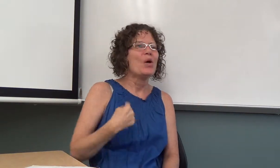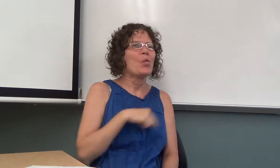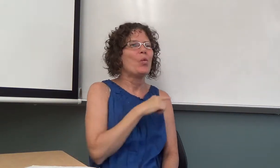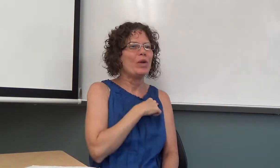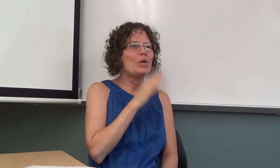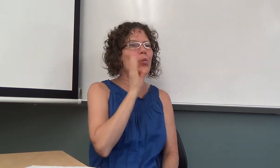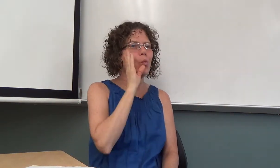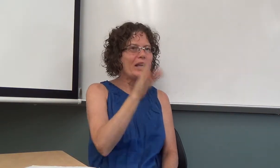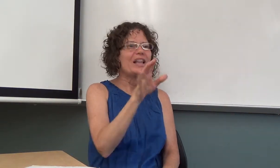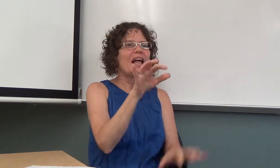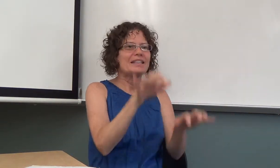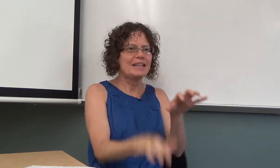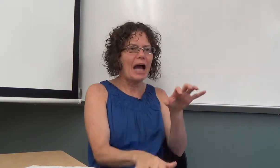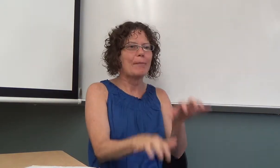Type. One